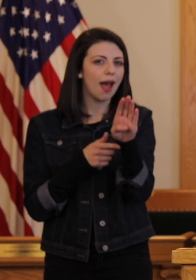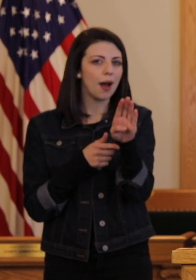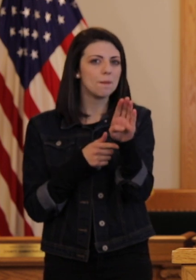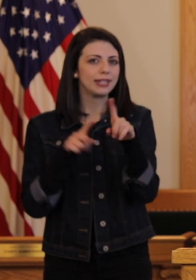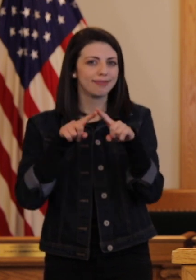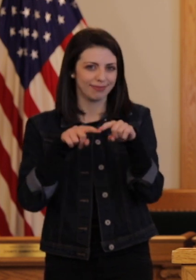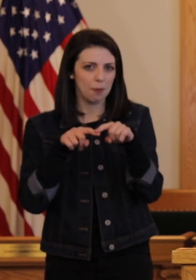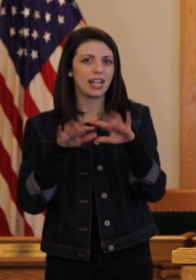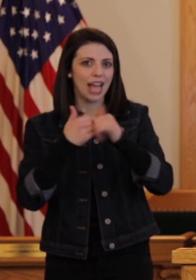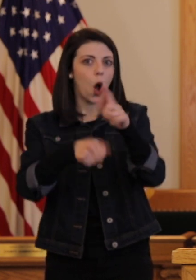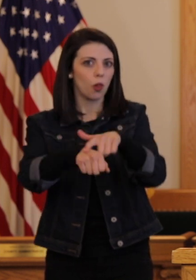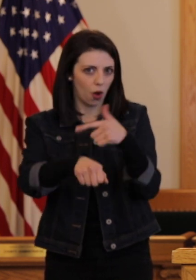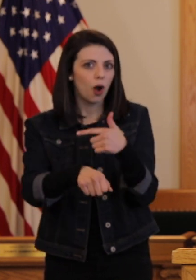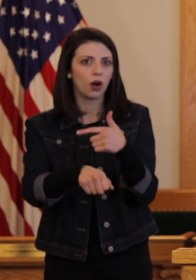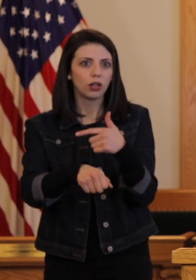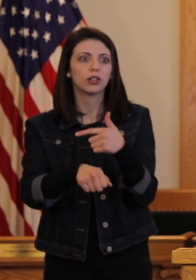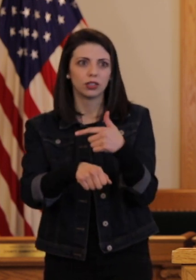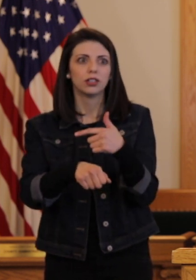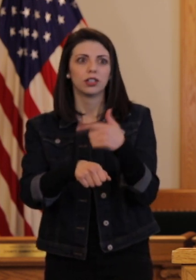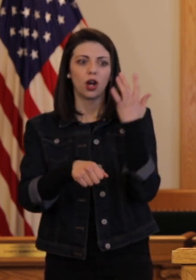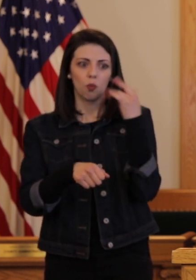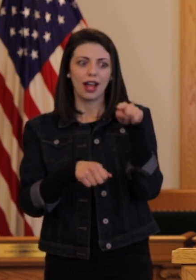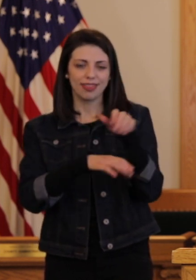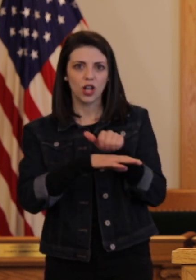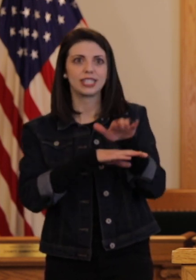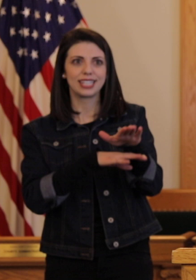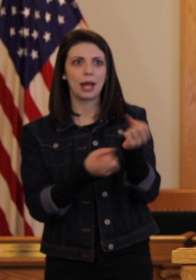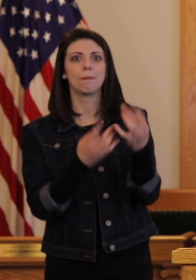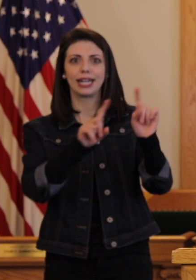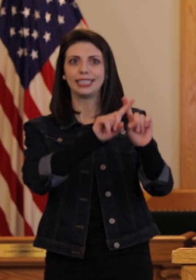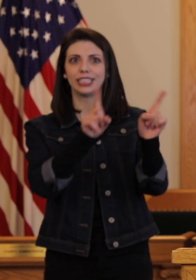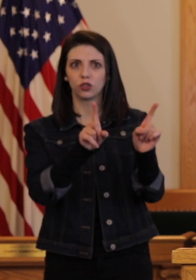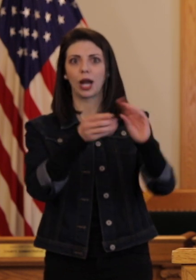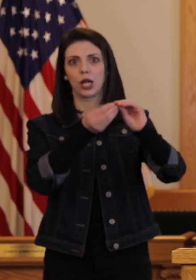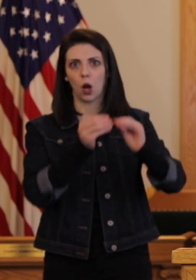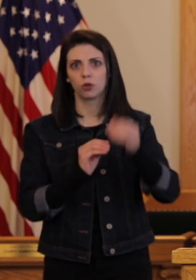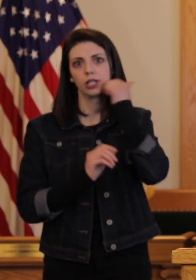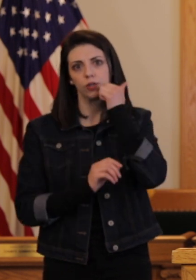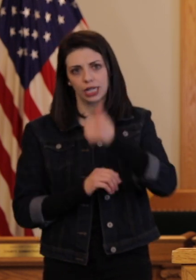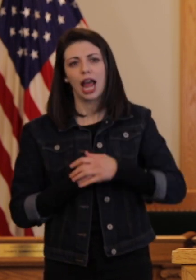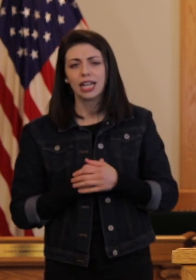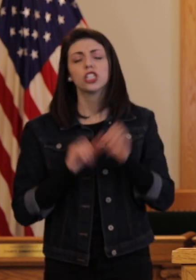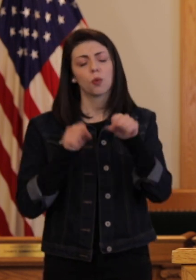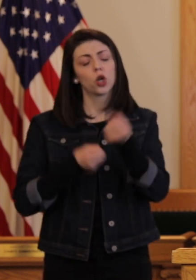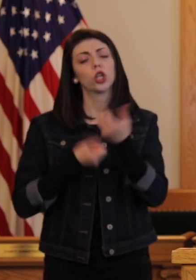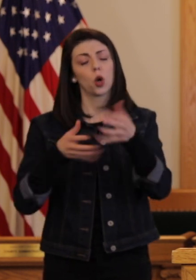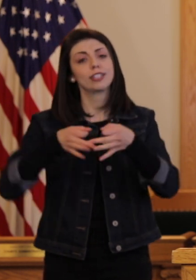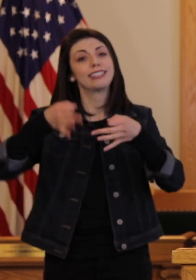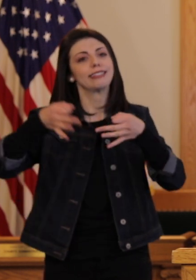labs vary in the number of specimens that are sent in from day to day. So it may delay things from time to